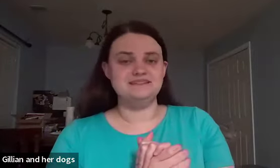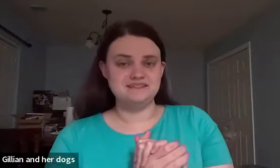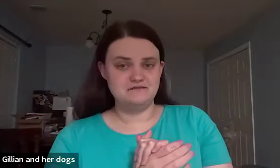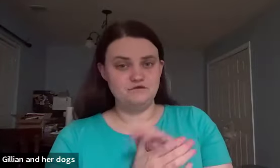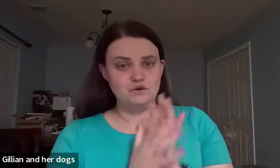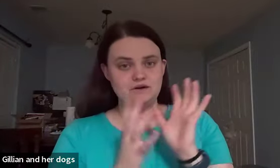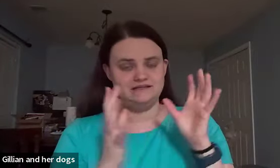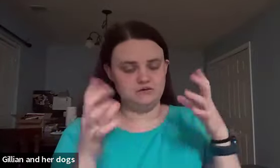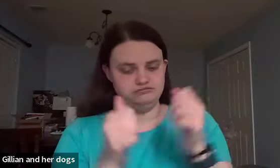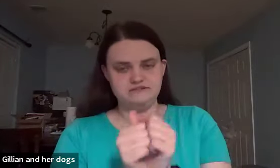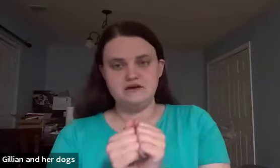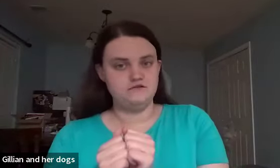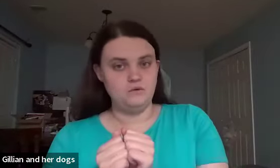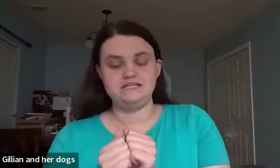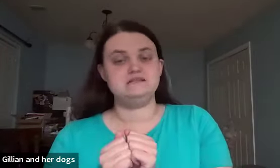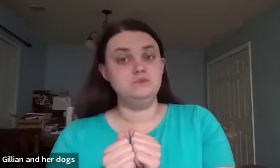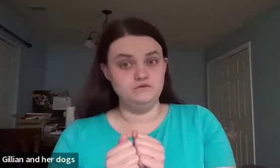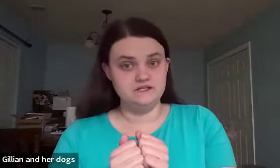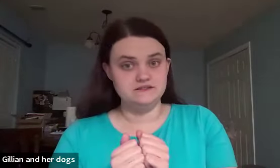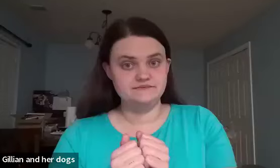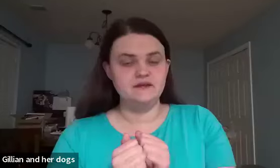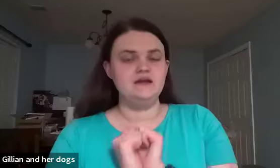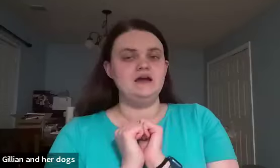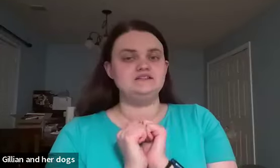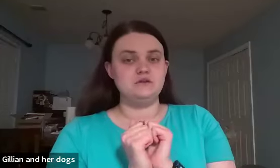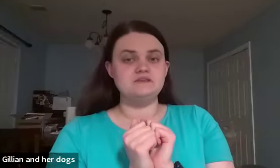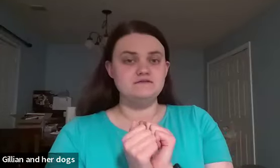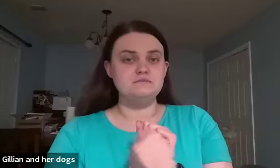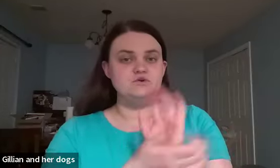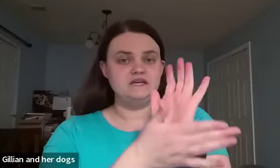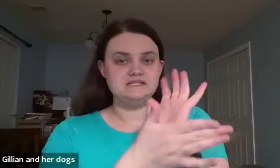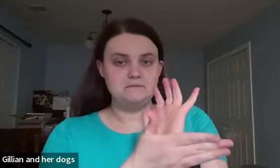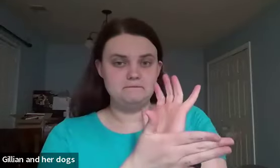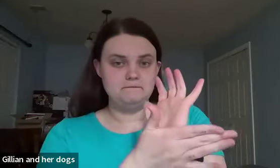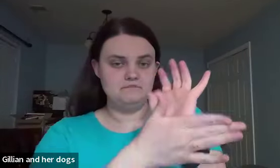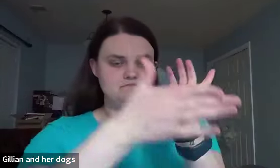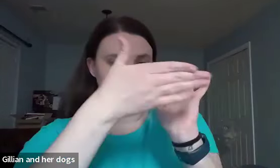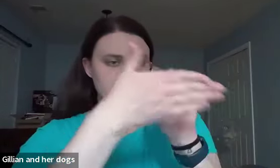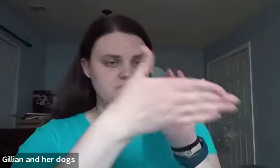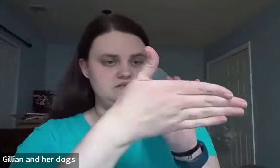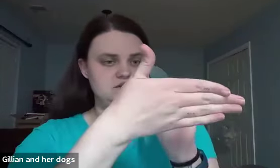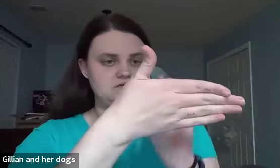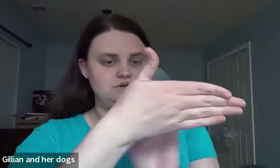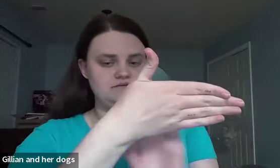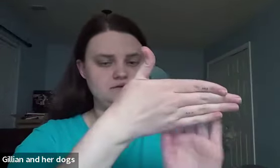is the sign for it's all together for one. It's the movies. So the sign for movie is movie. So you have